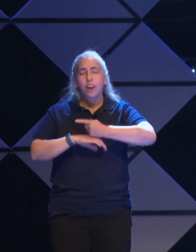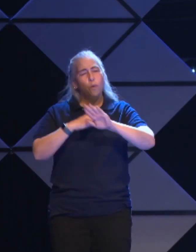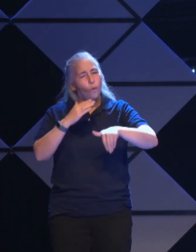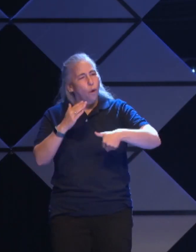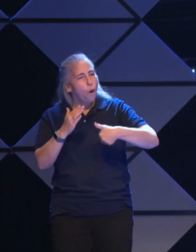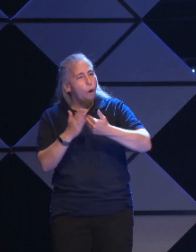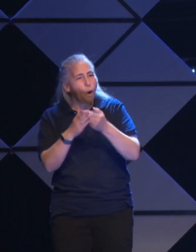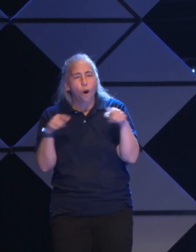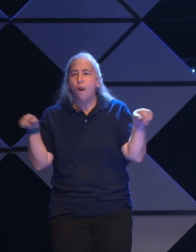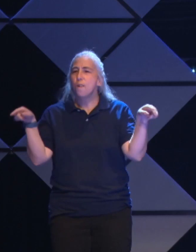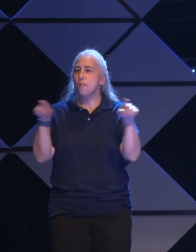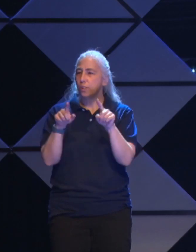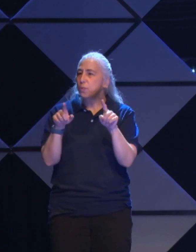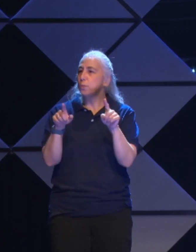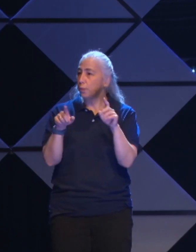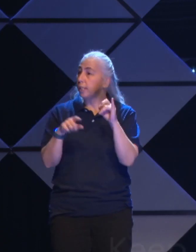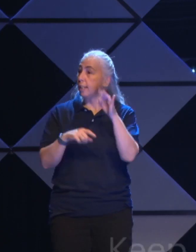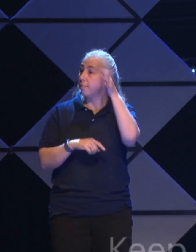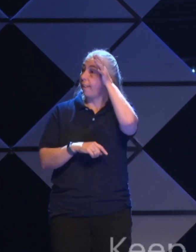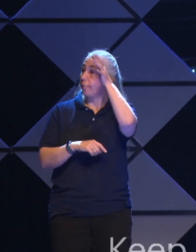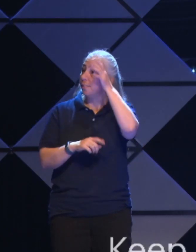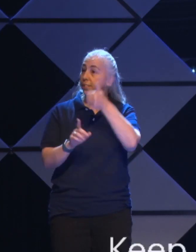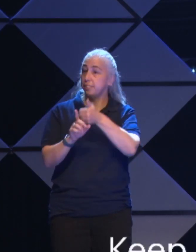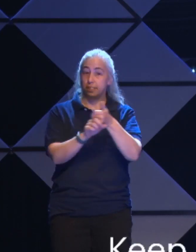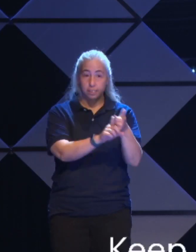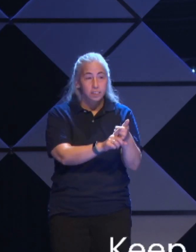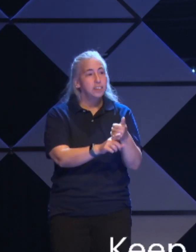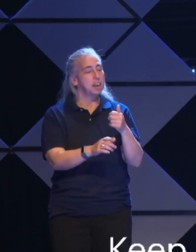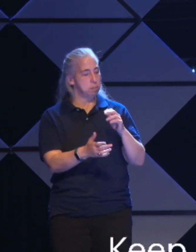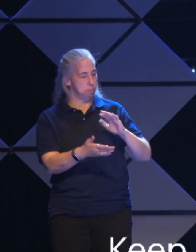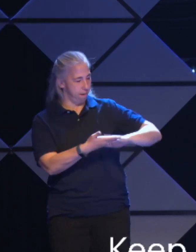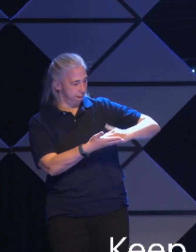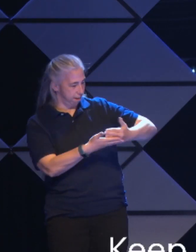father in the room and those who are watching online. And